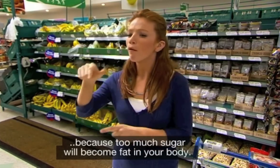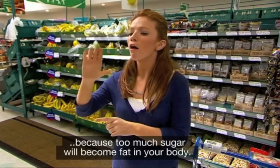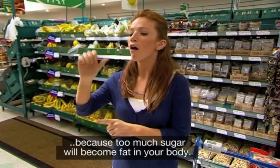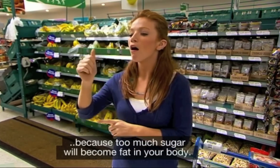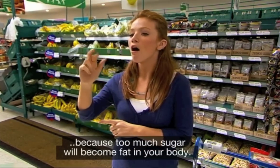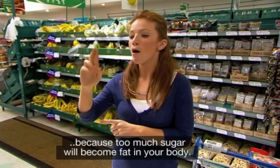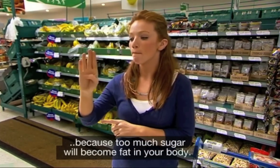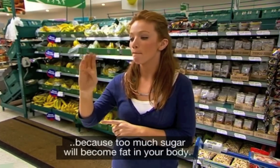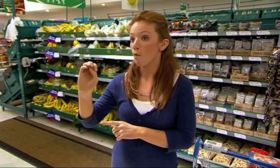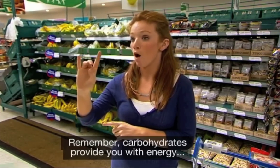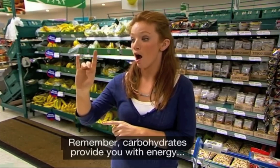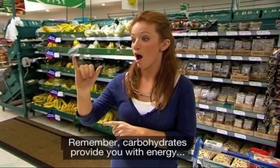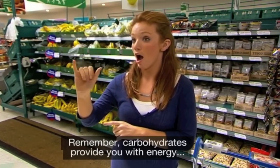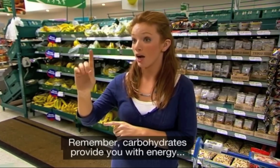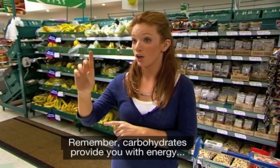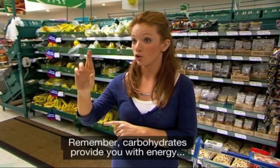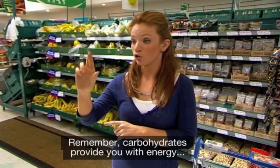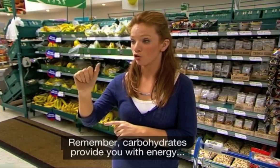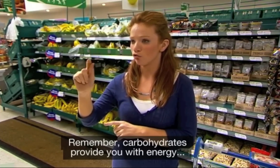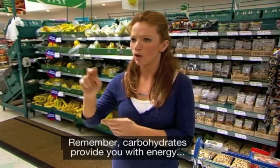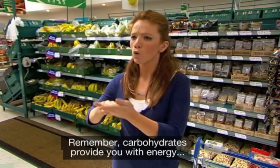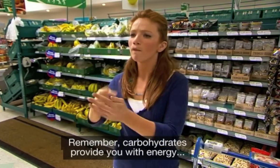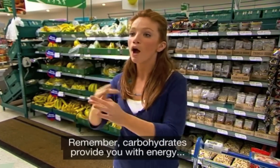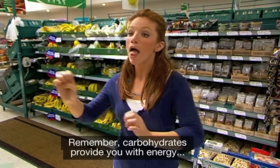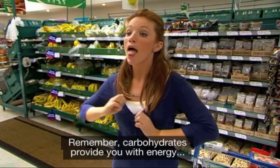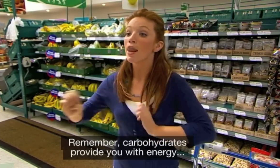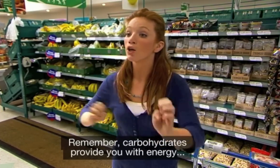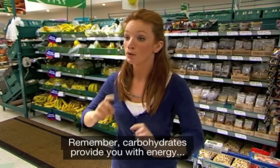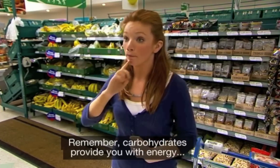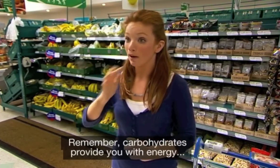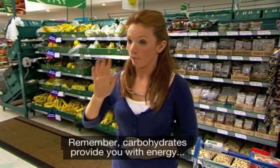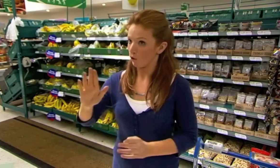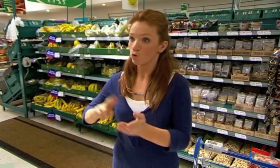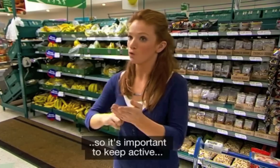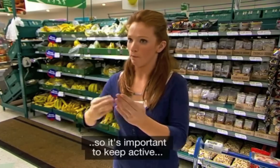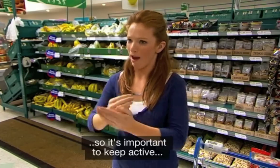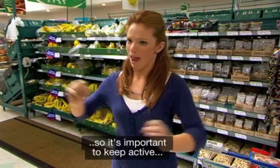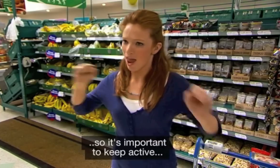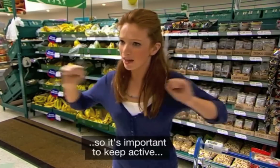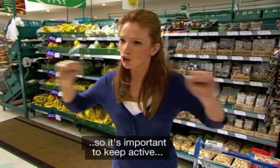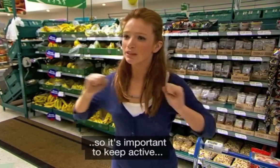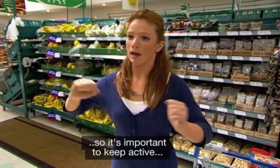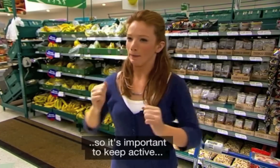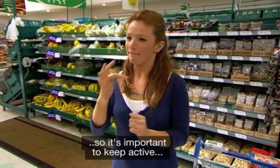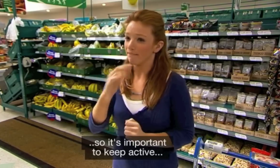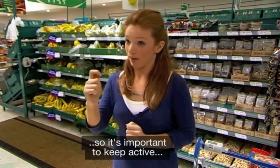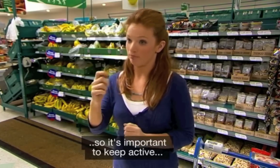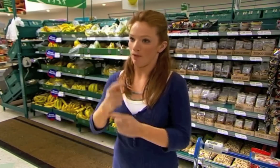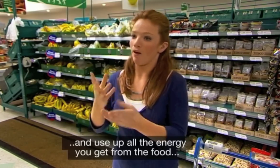body. Remember, carbohydrate provides you with energy, so it's important to keep active and use up all